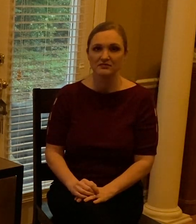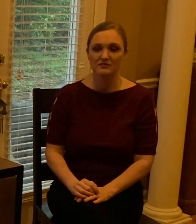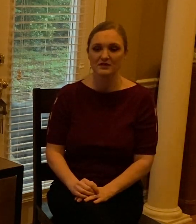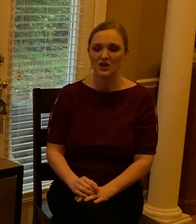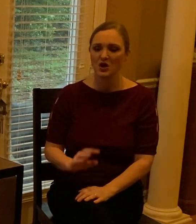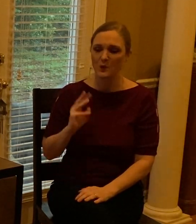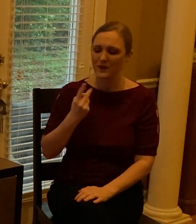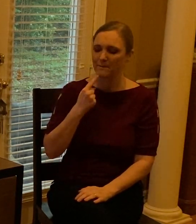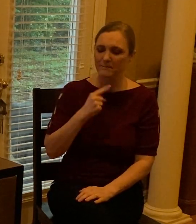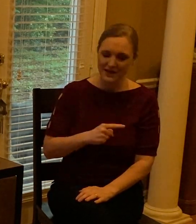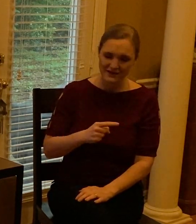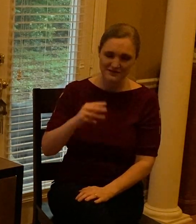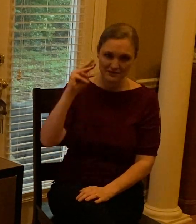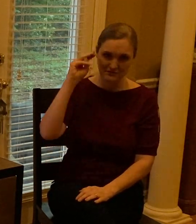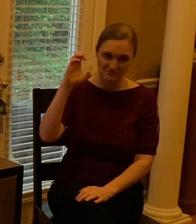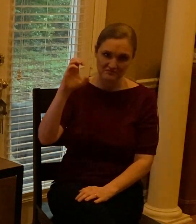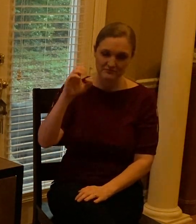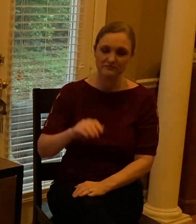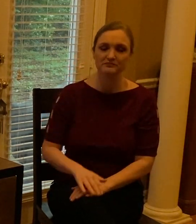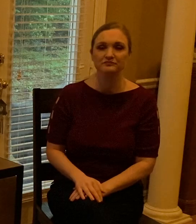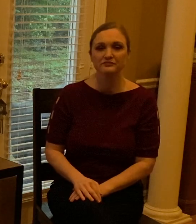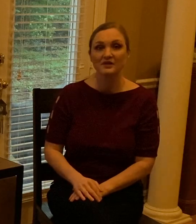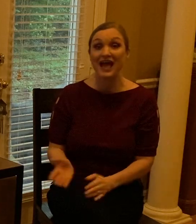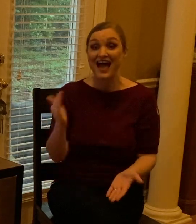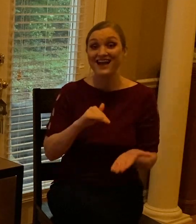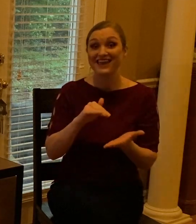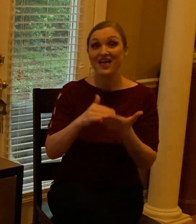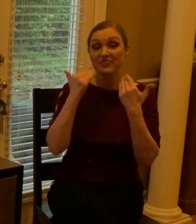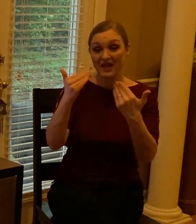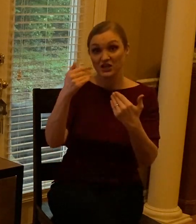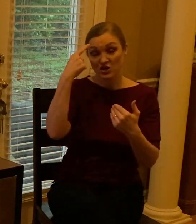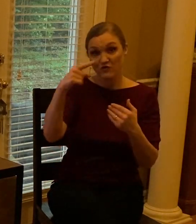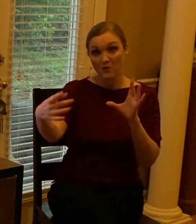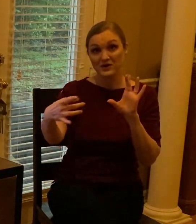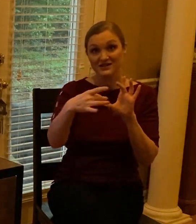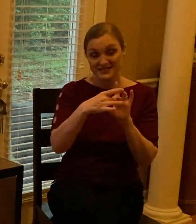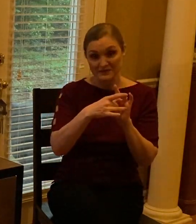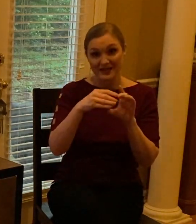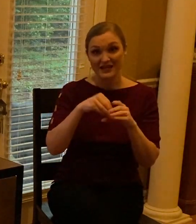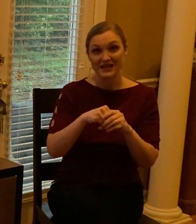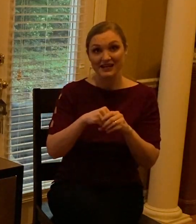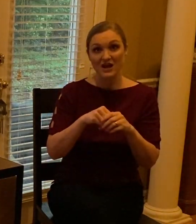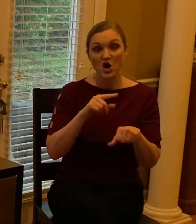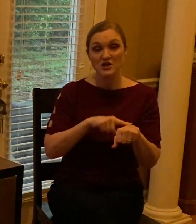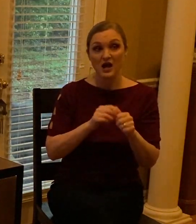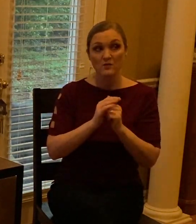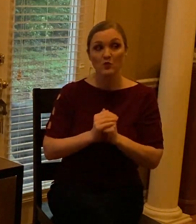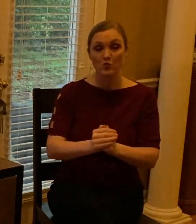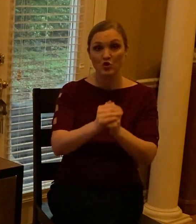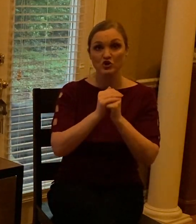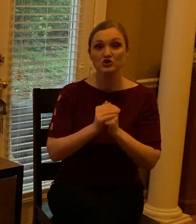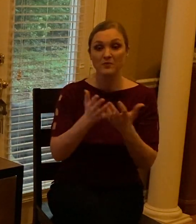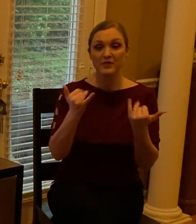You'll be missed by many. Again, I want to thank you for participating in our time of worship this